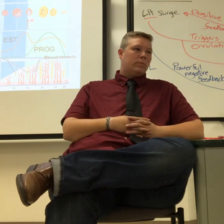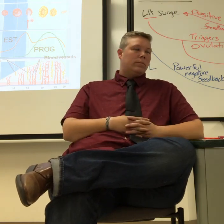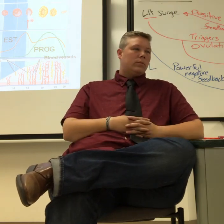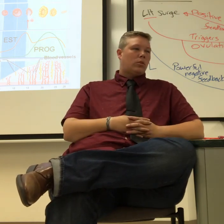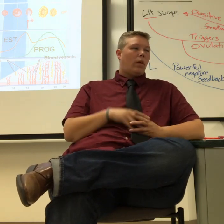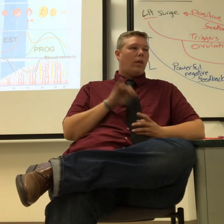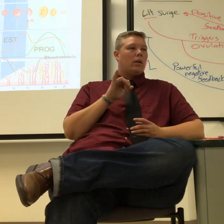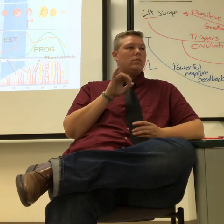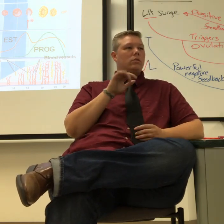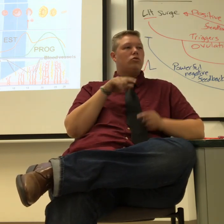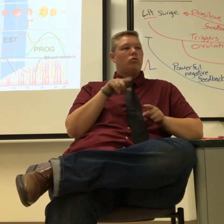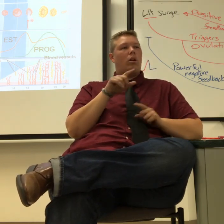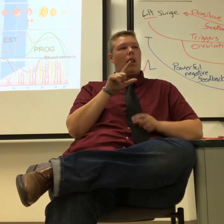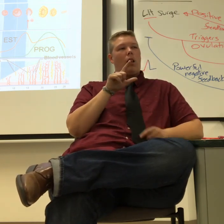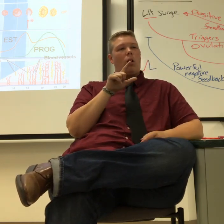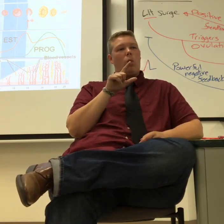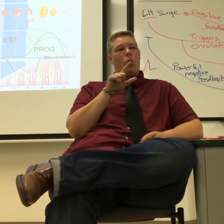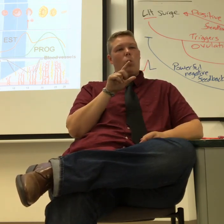there.